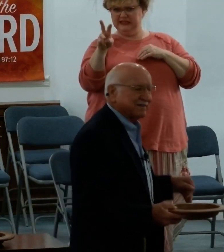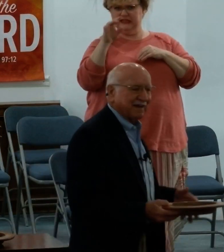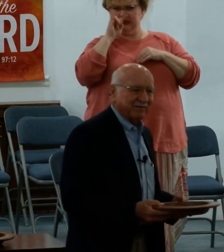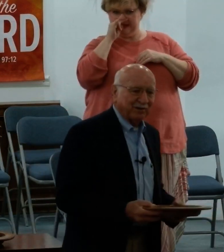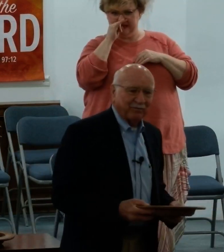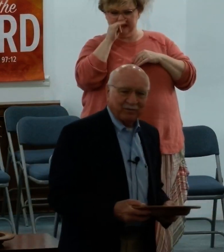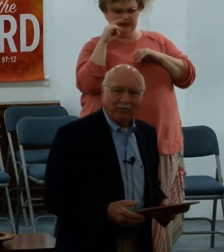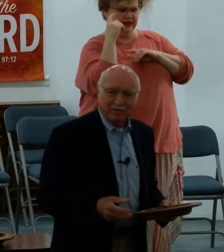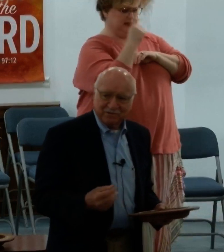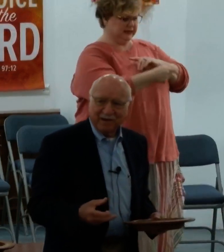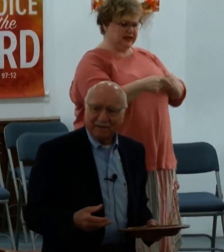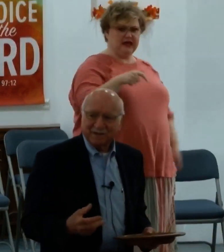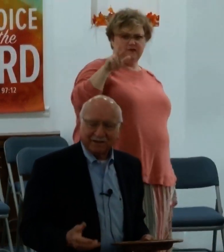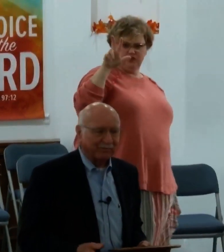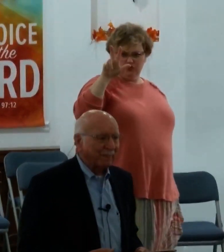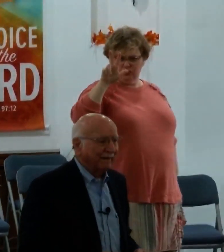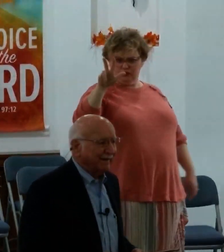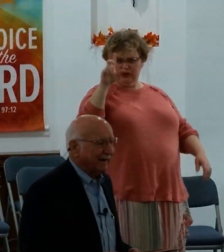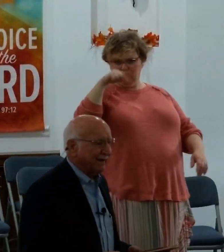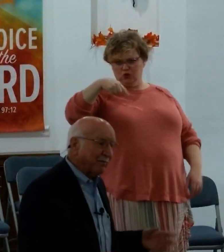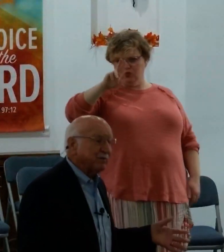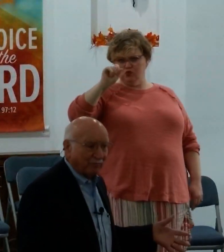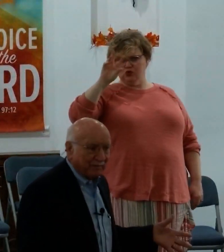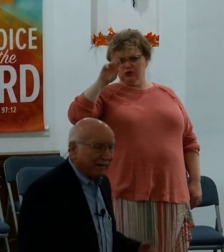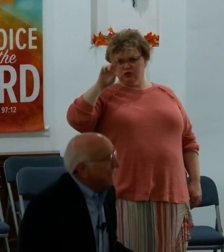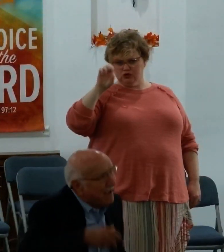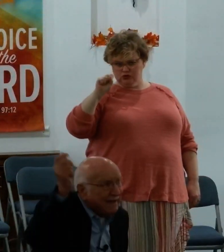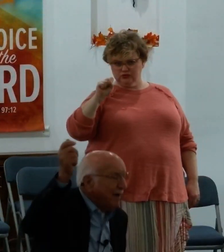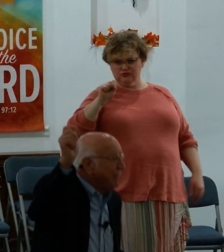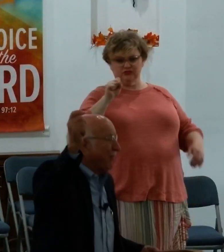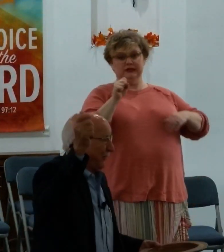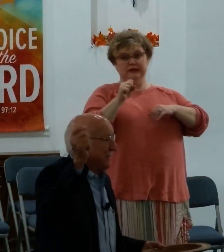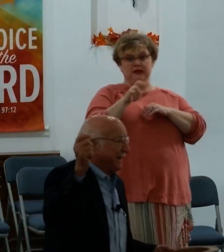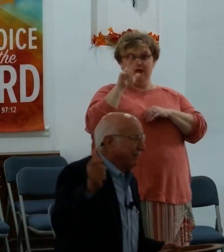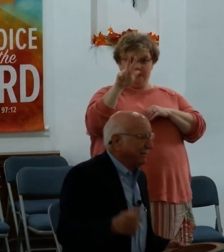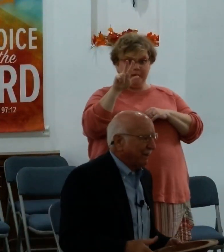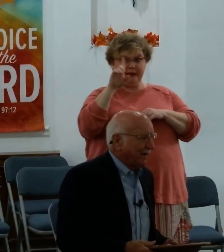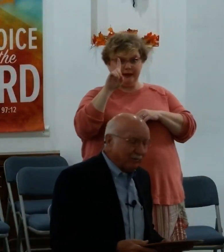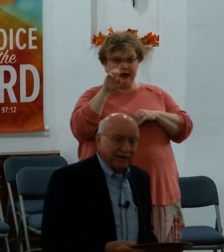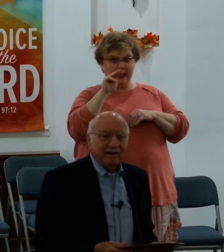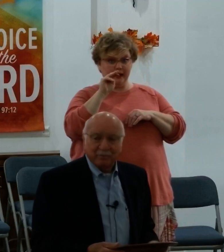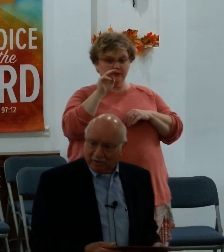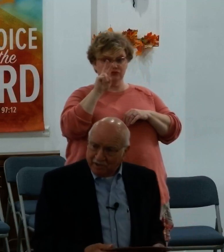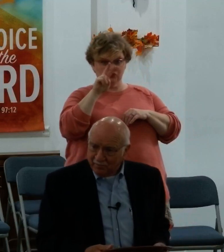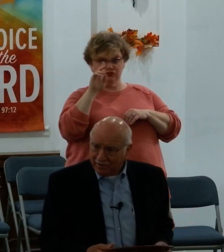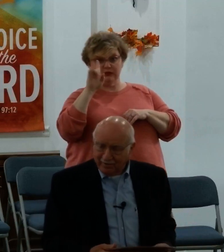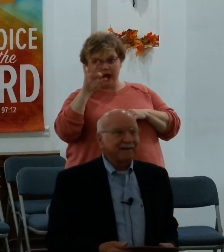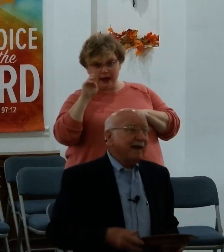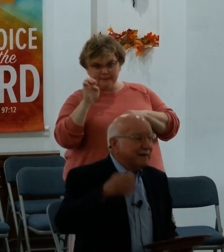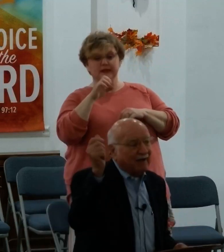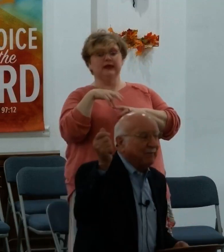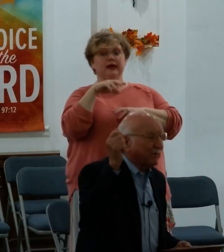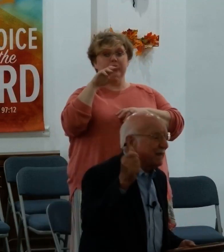everybody a sack, you know, with 3/4, 2 dimes, and a nickel. And you want free money? Yeah, we want free money, right? Okay, you want to keep your